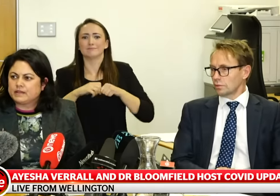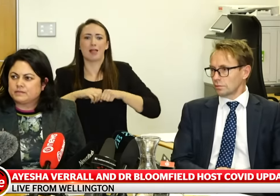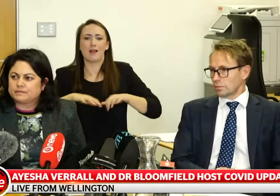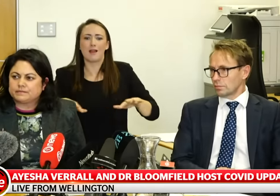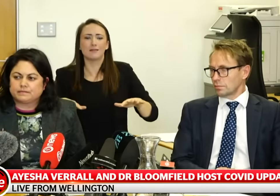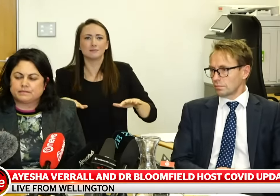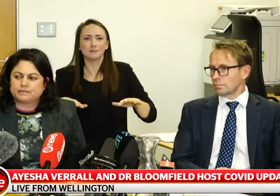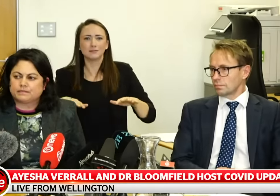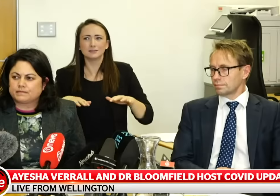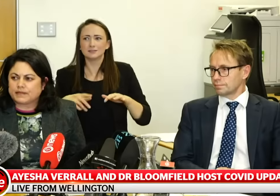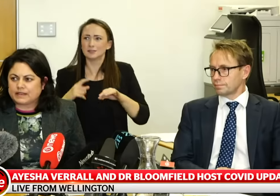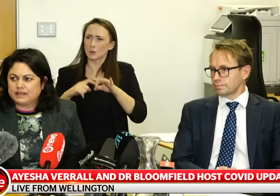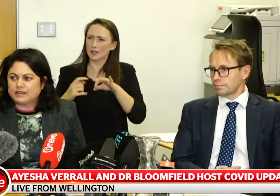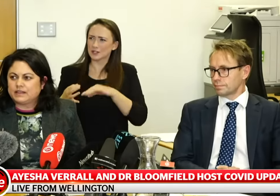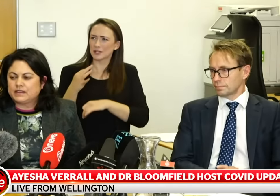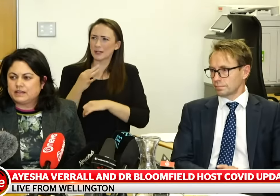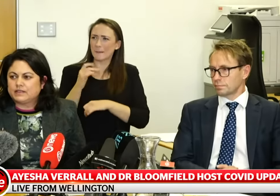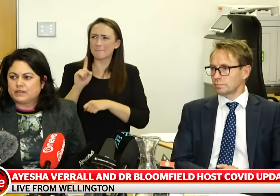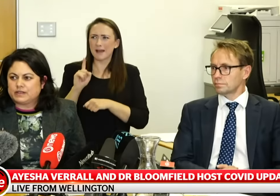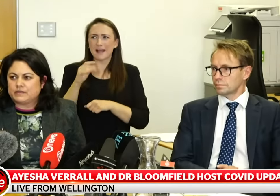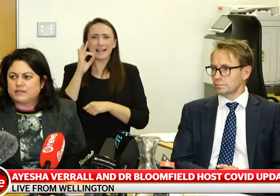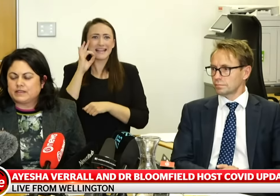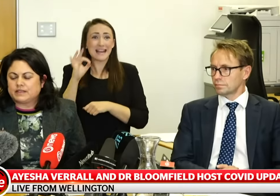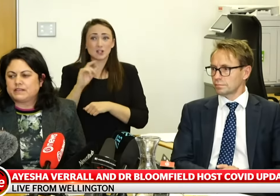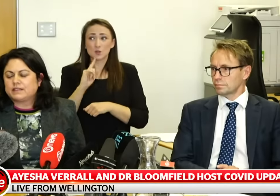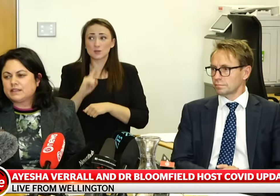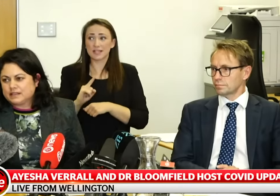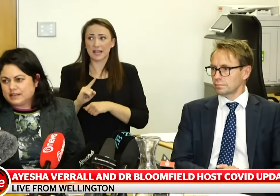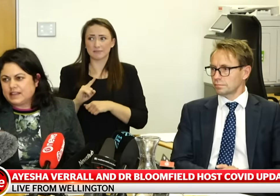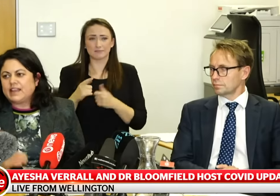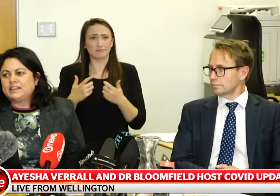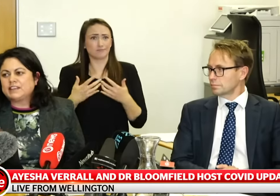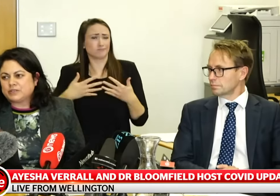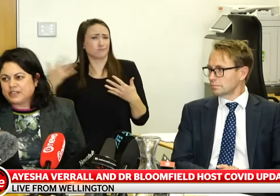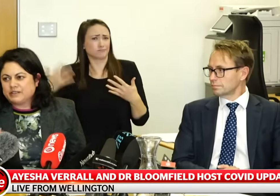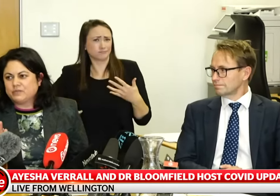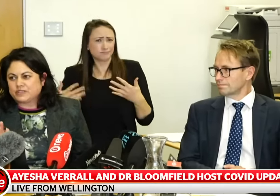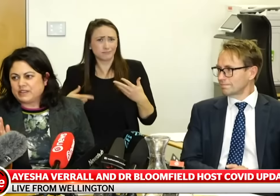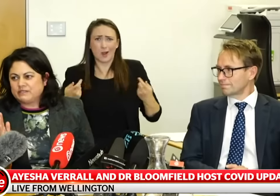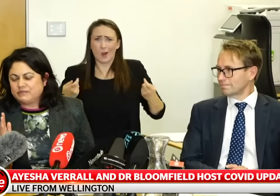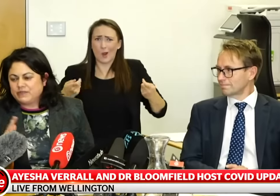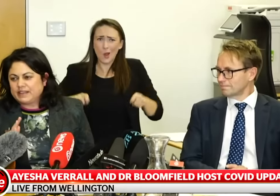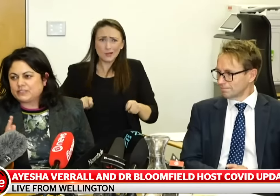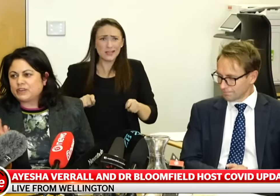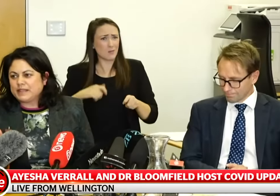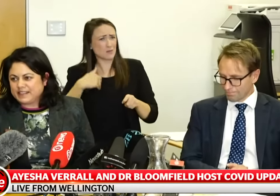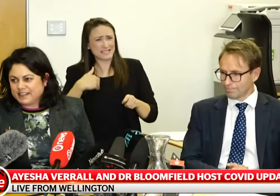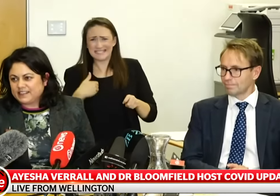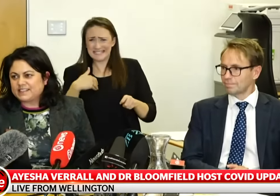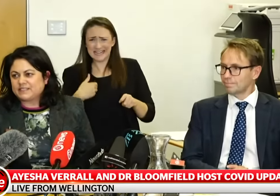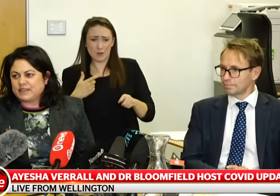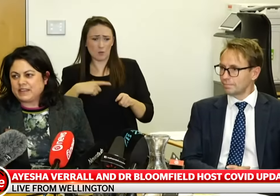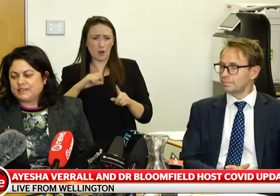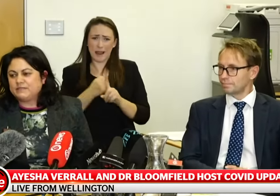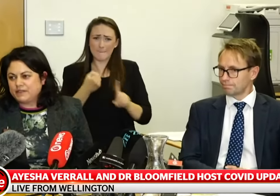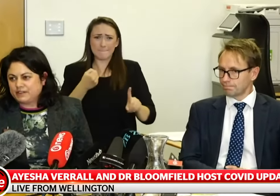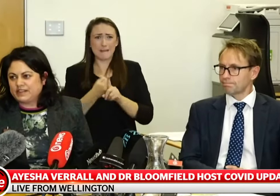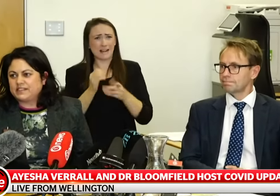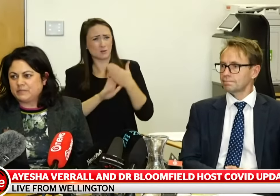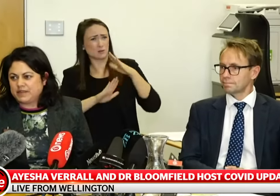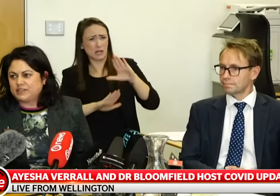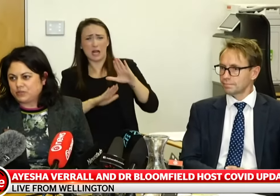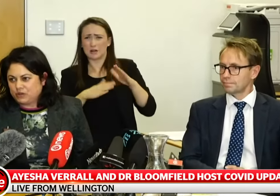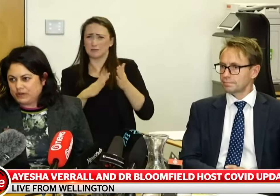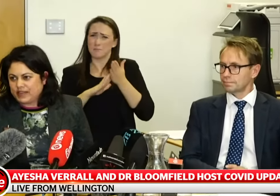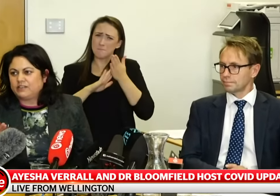just. That the Delta lockdown cost the country billions of dollars and was unnecessary. Yeah, and Delta was a extremely clinically severe